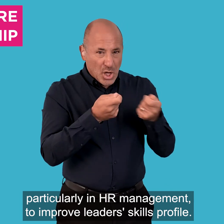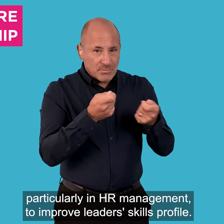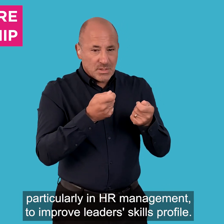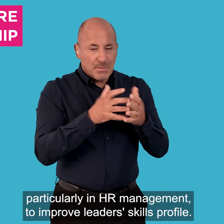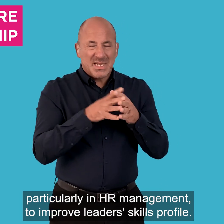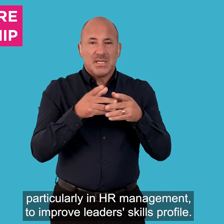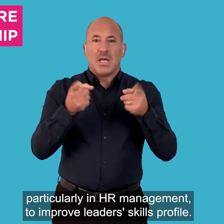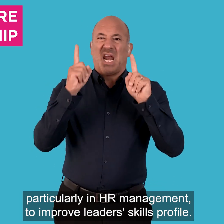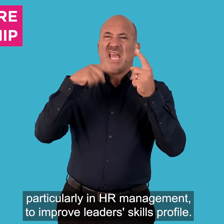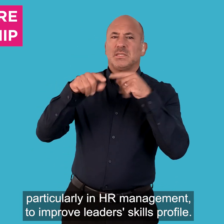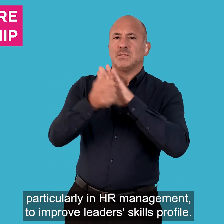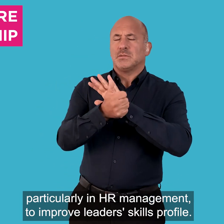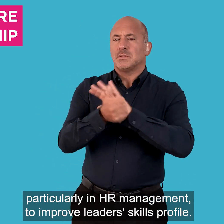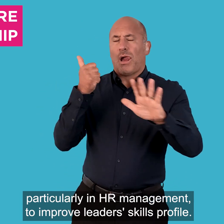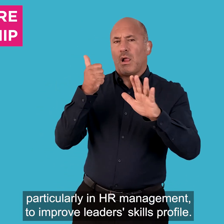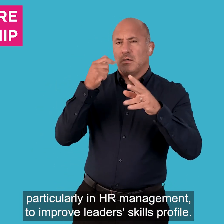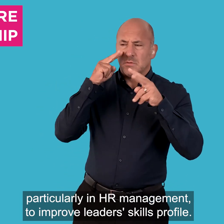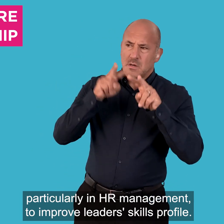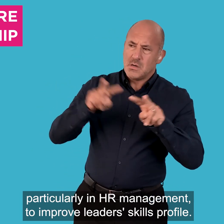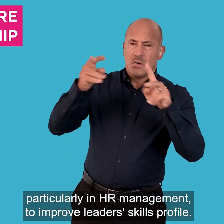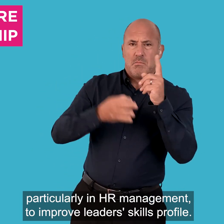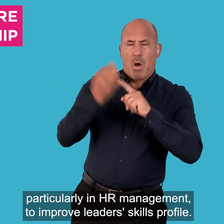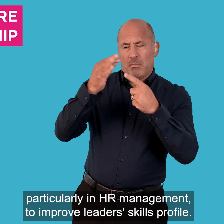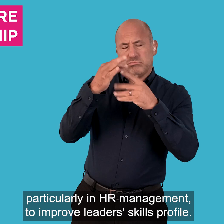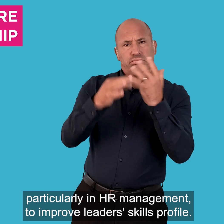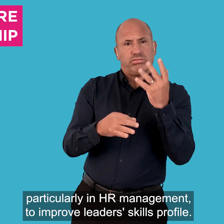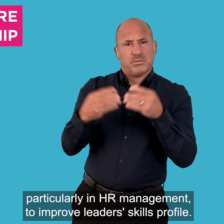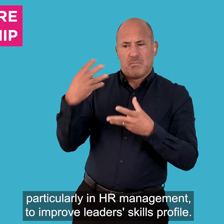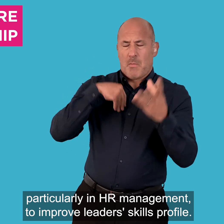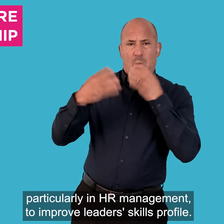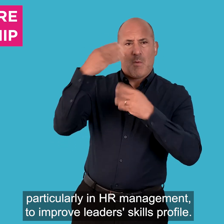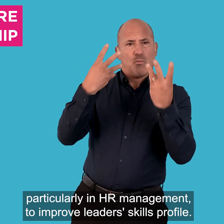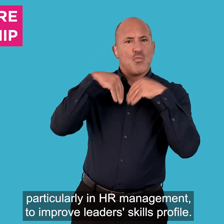particularly in HR management, to improve leaders' skills profile.